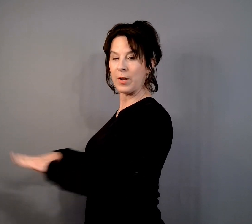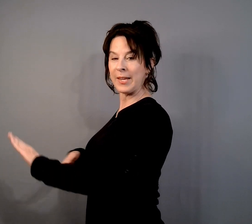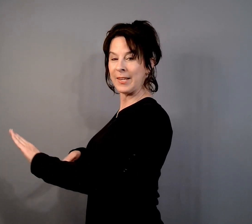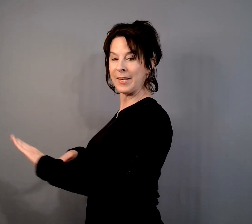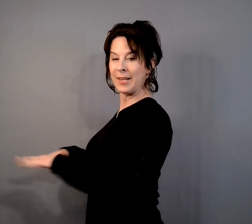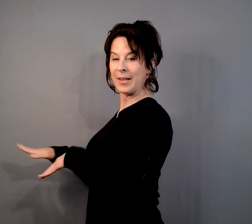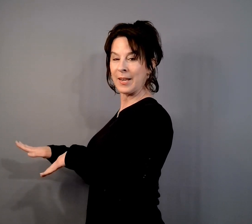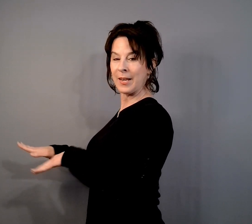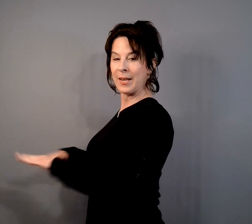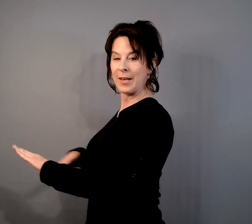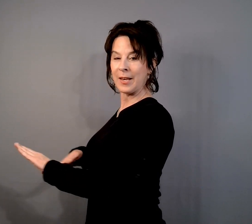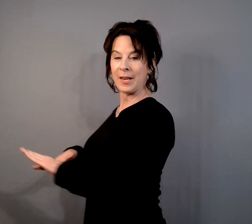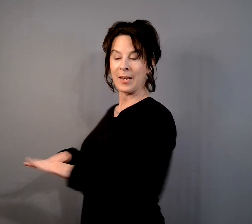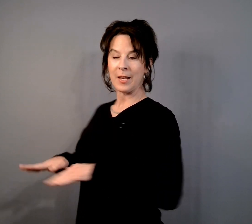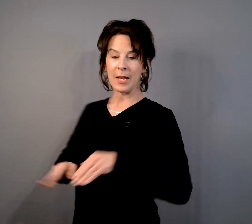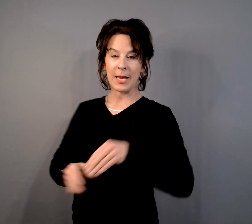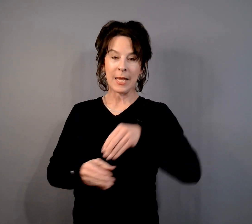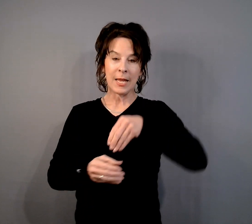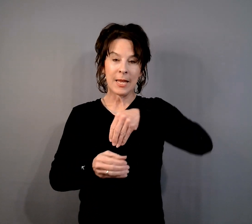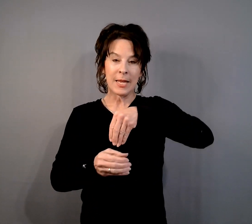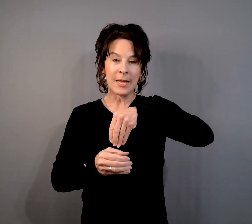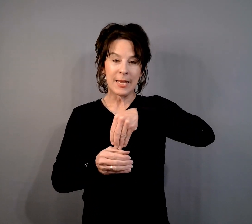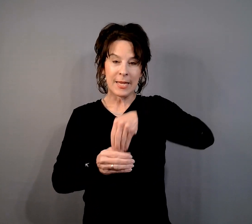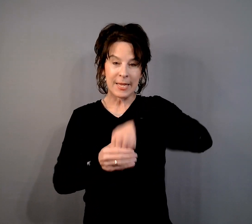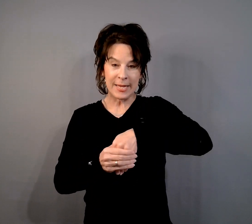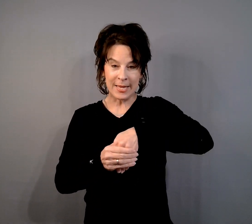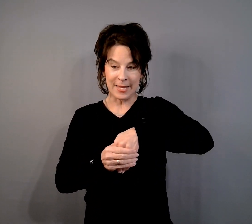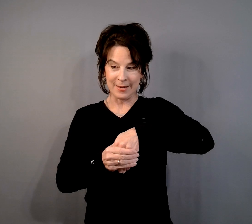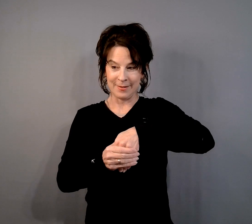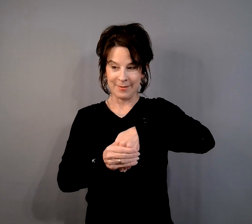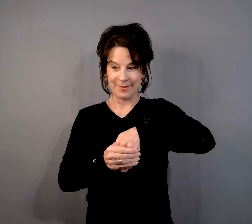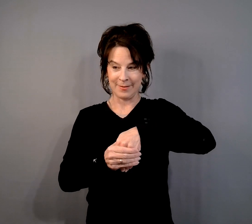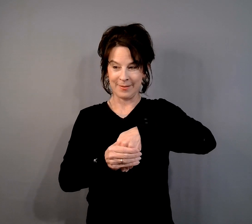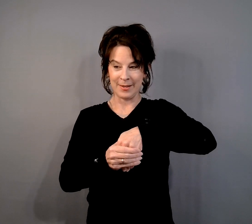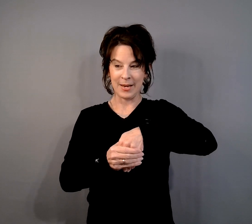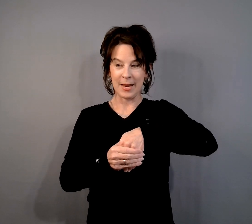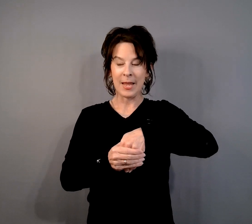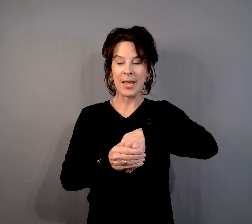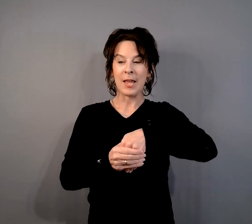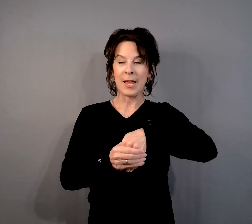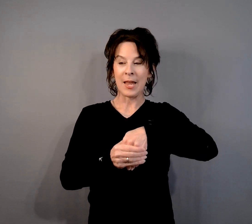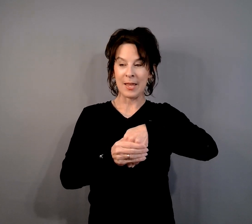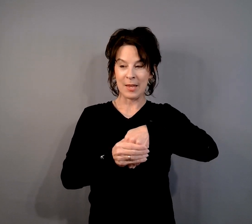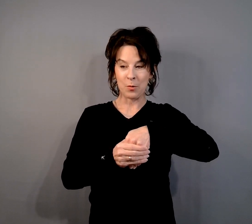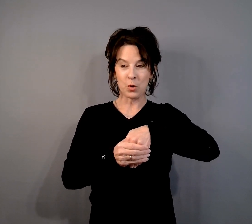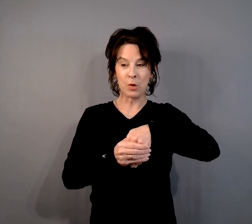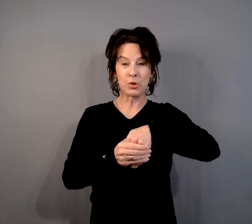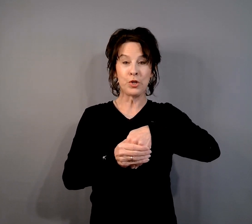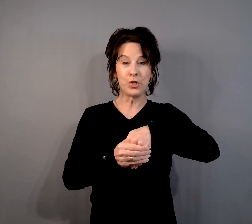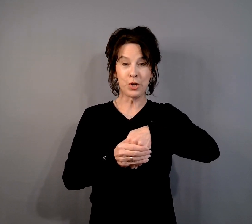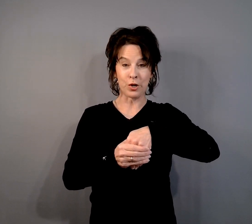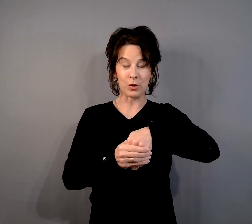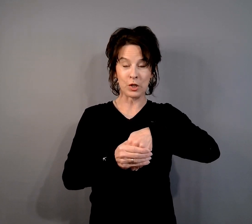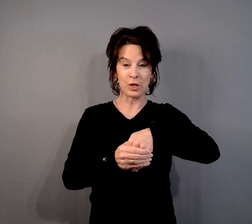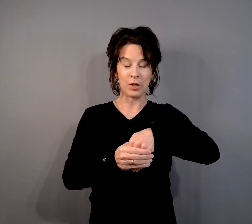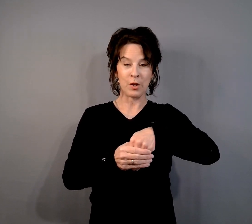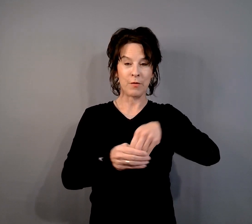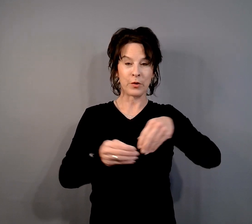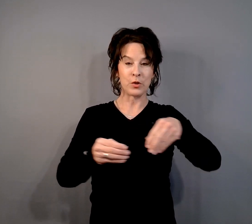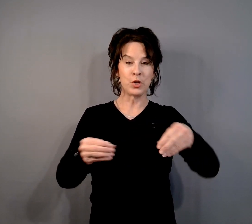walking, in And then we'll go to dirt. For